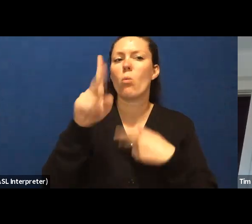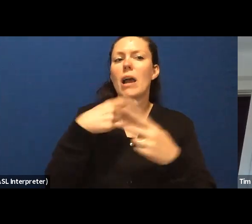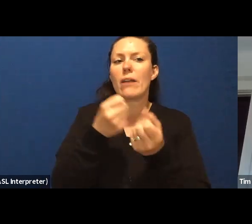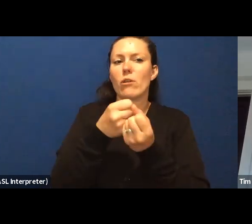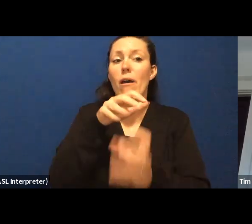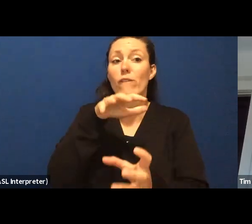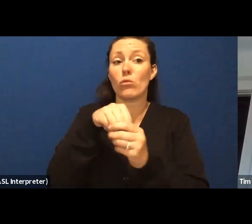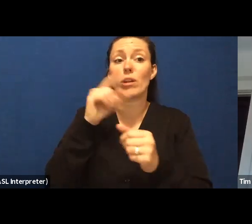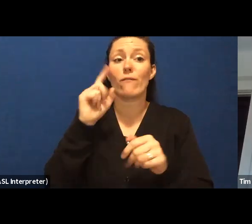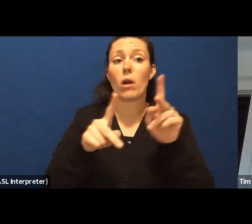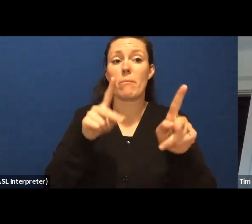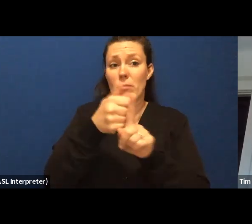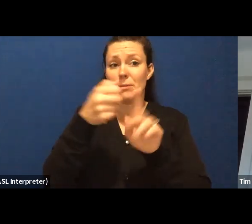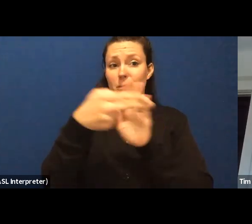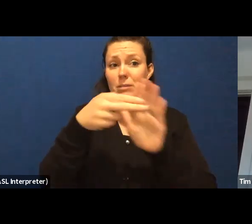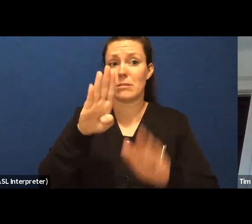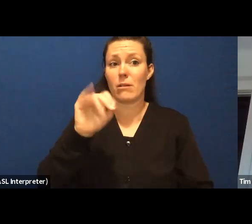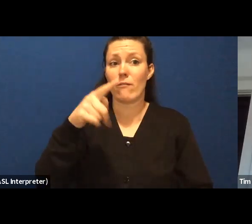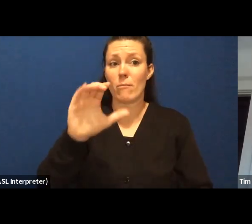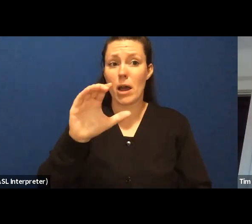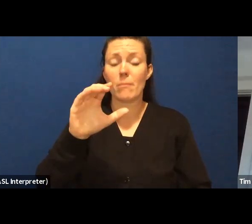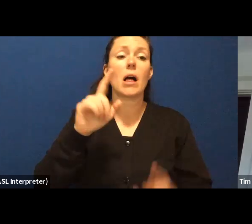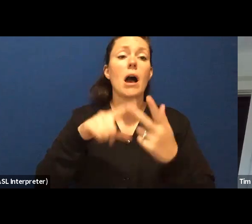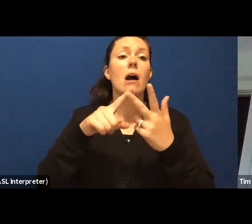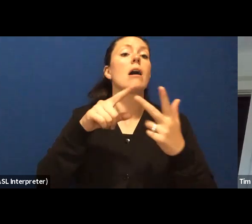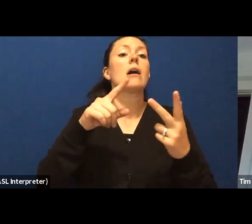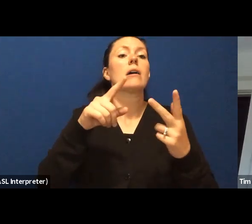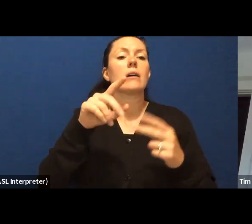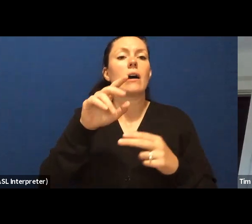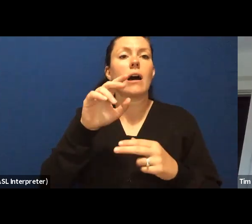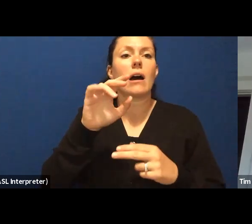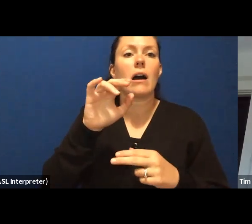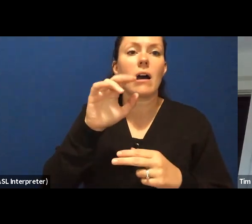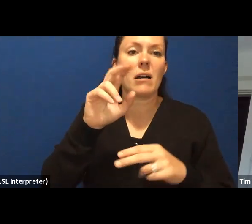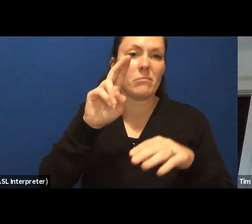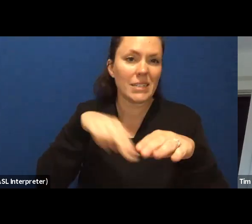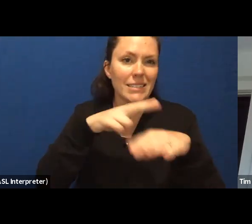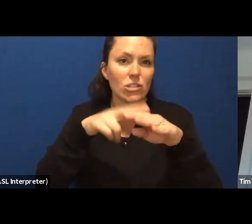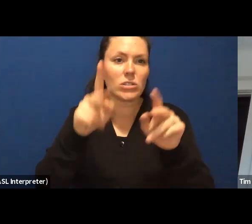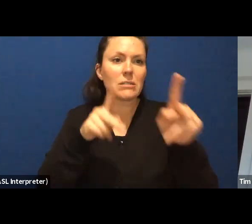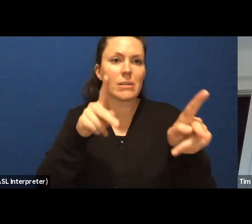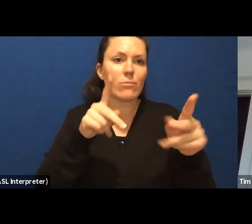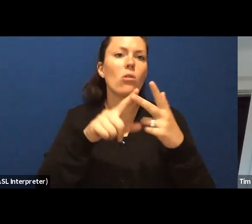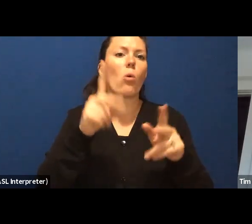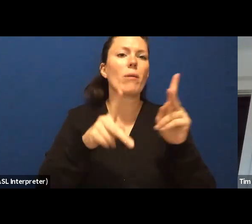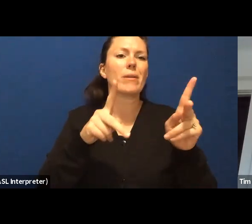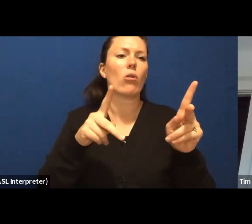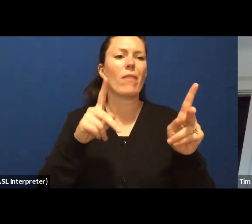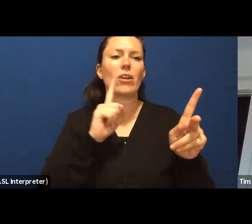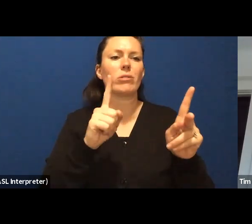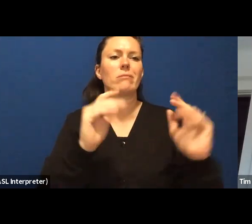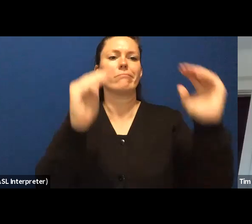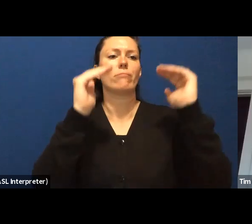people who are BIPOC, Black, Indigenous, or people of color, or otherwise multiply marginalized? And